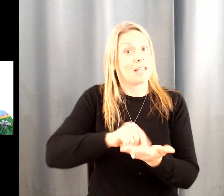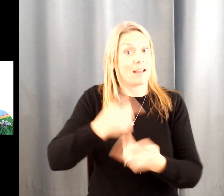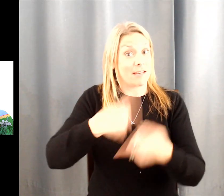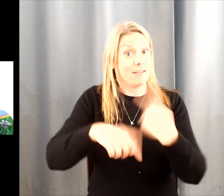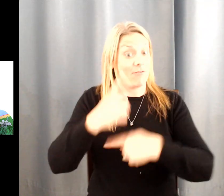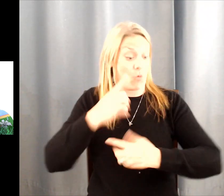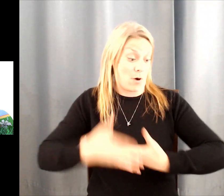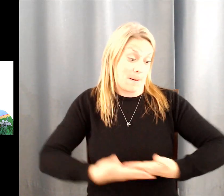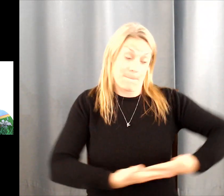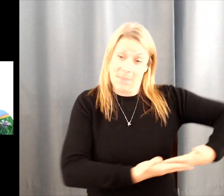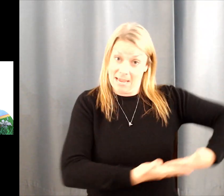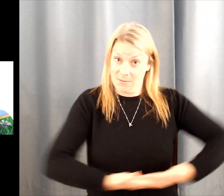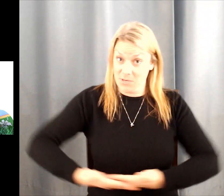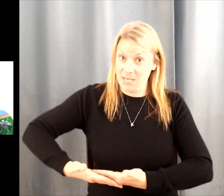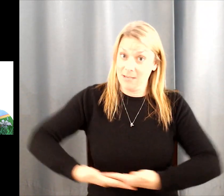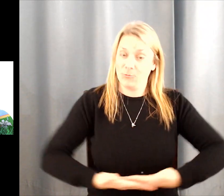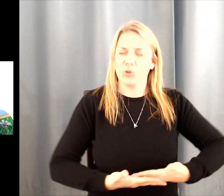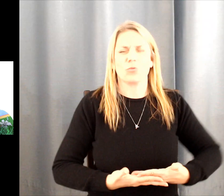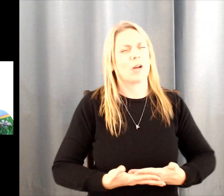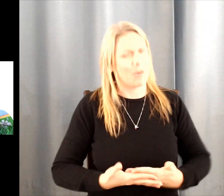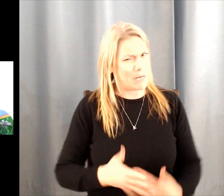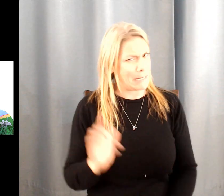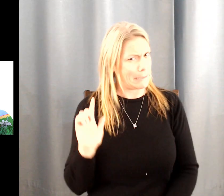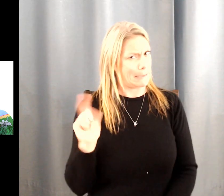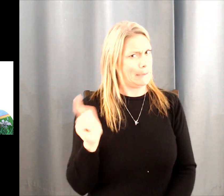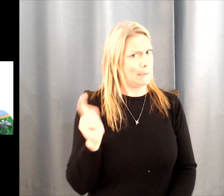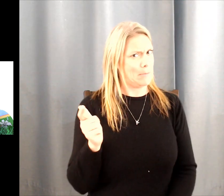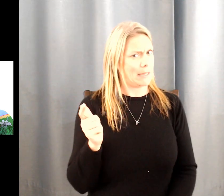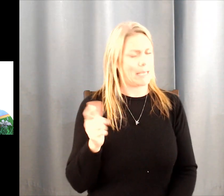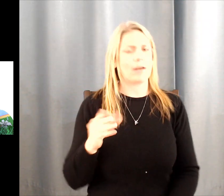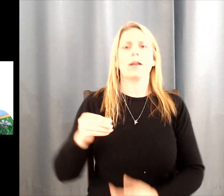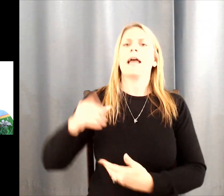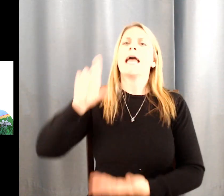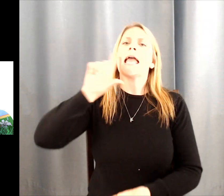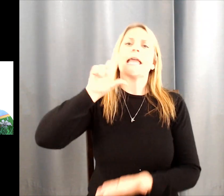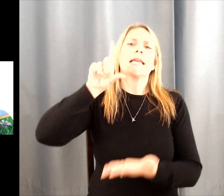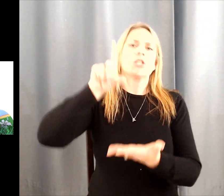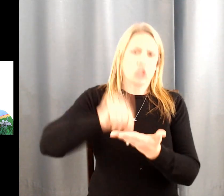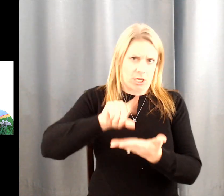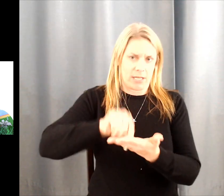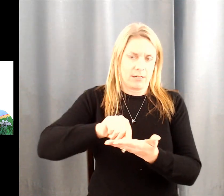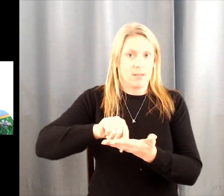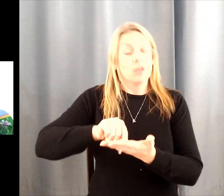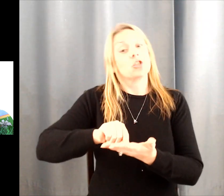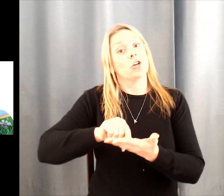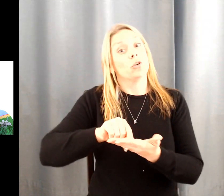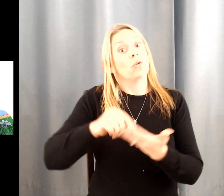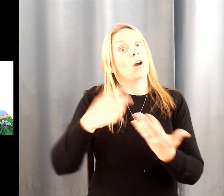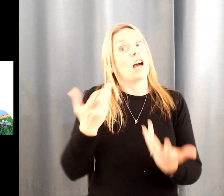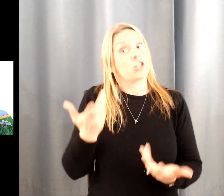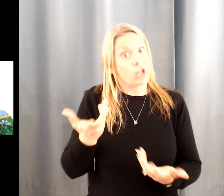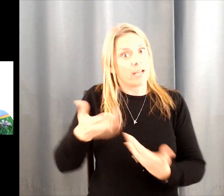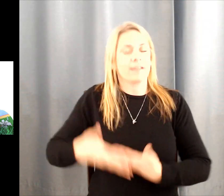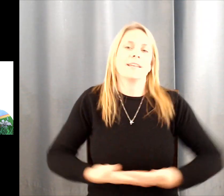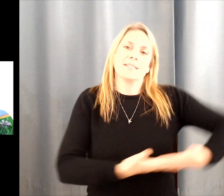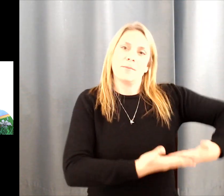sign for baby, which will come in handy a little bit later, and chicken. So a chick is a